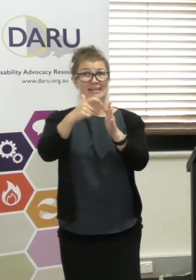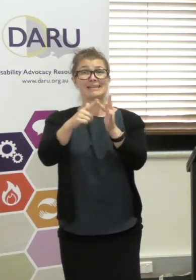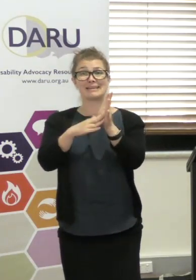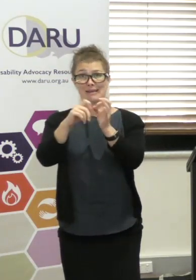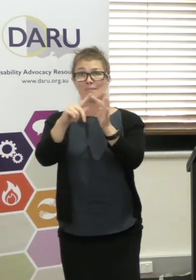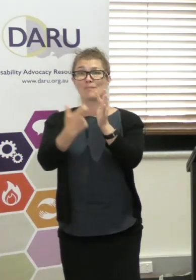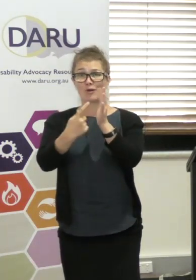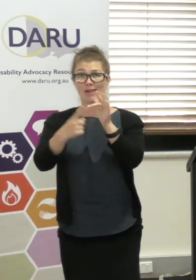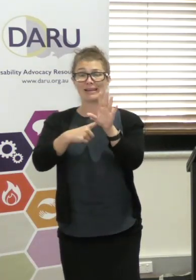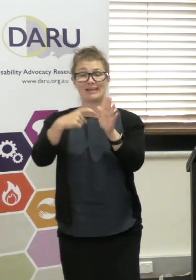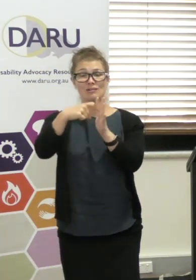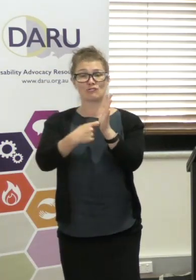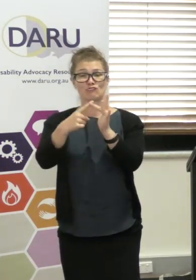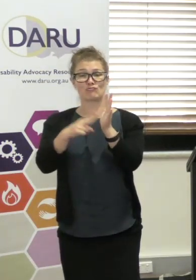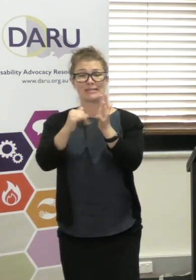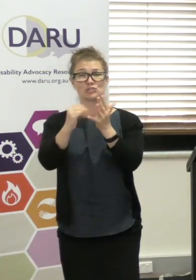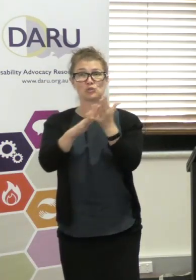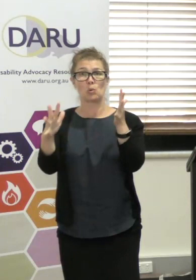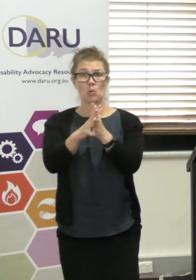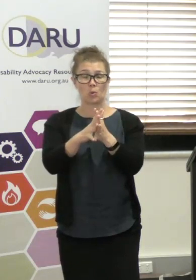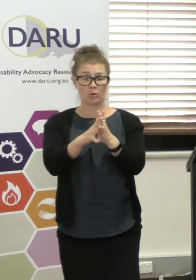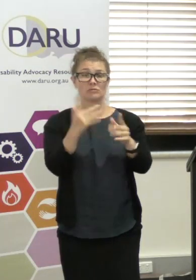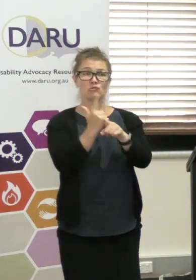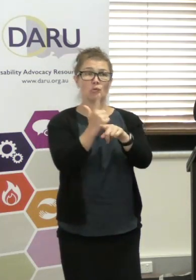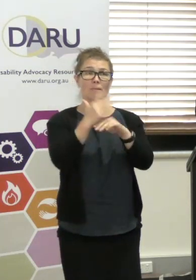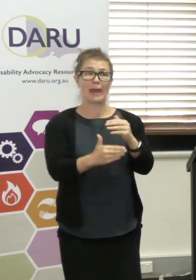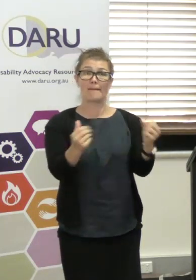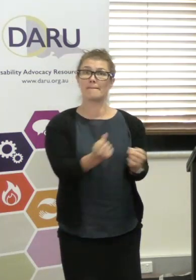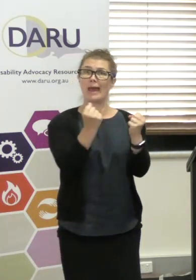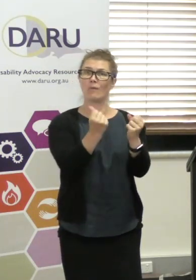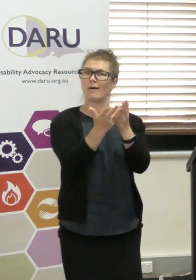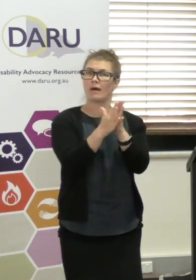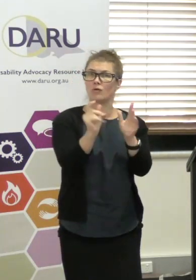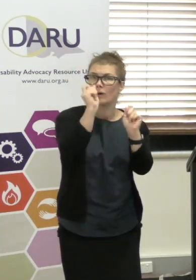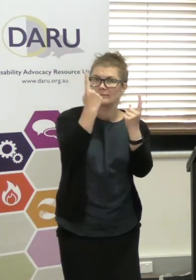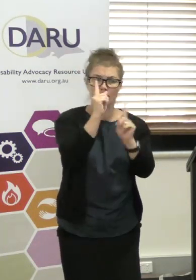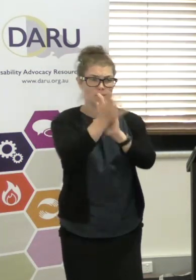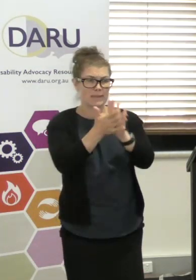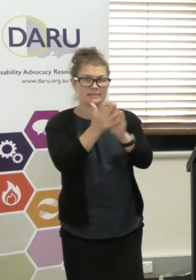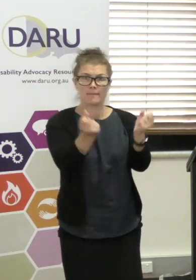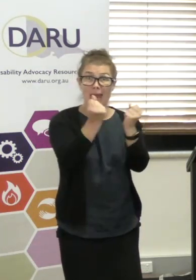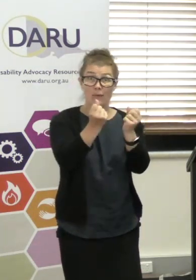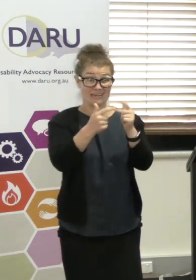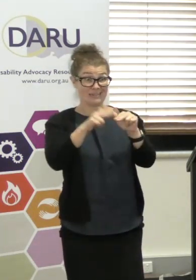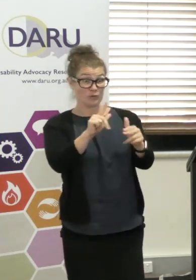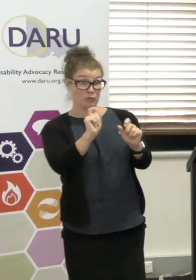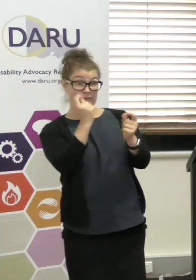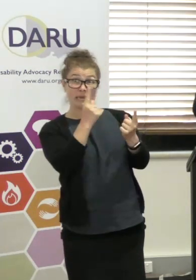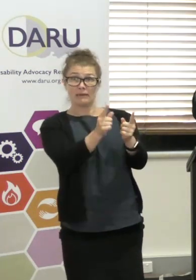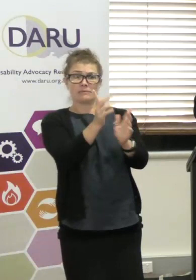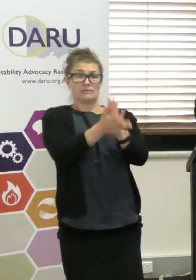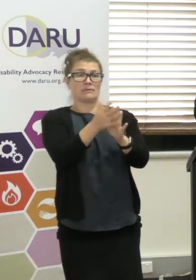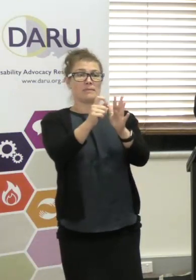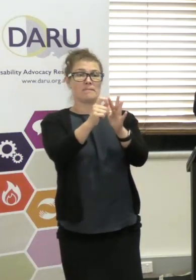understand this in terms of power. Because we're saying if you understand power, you're really understanding this. The